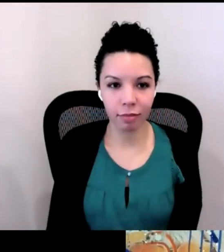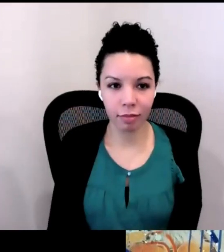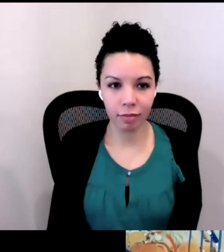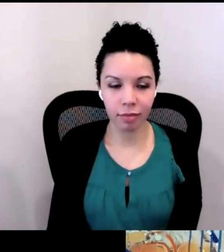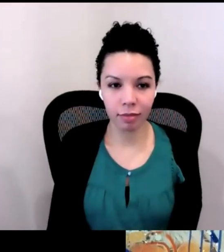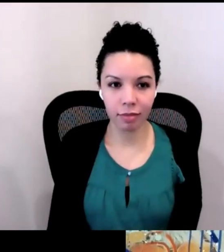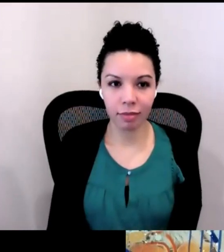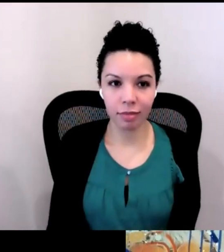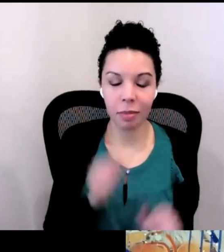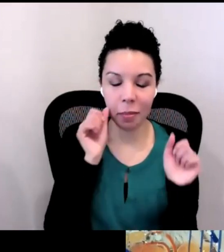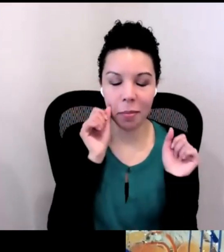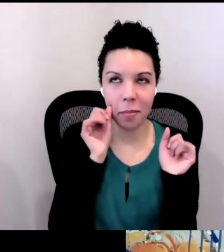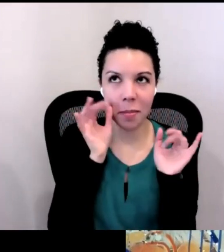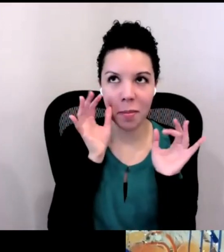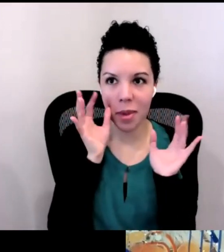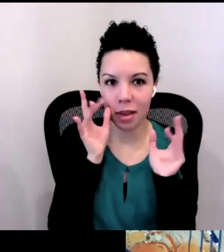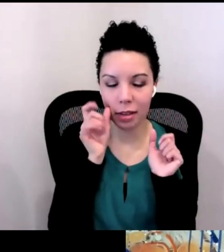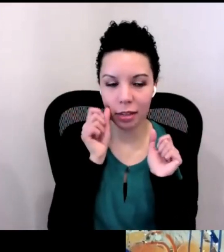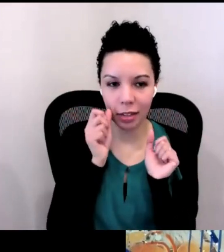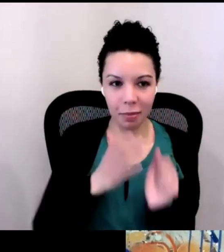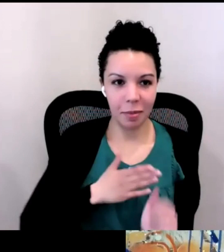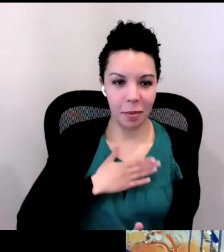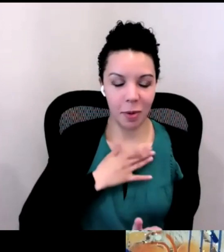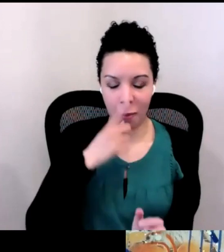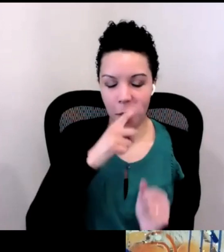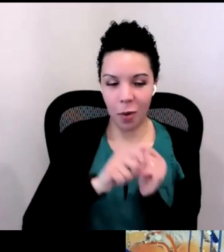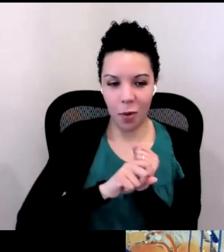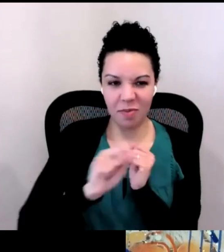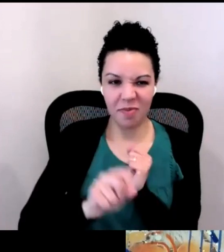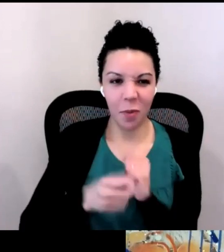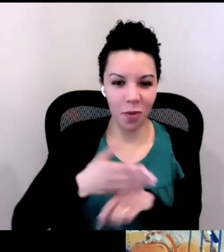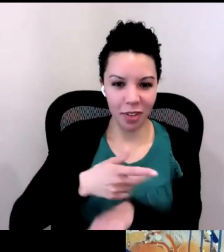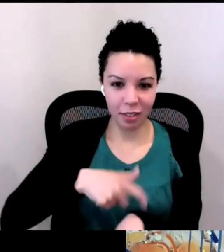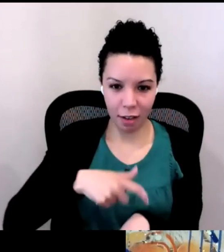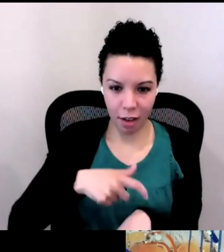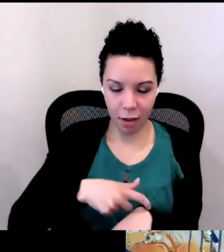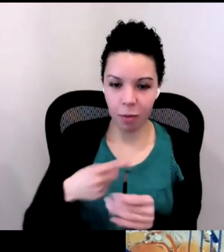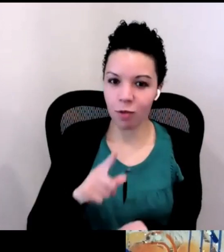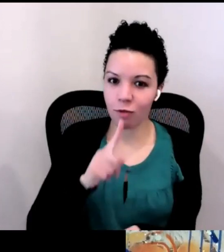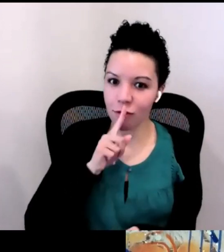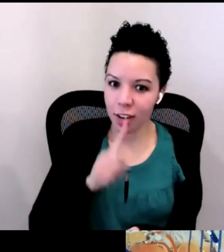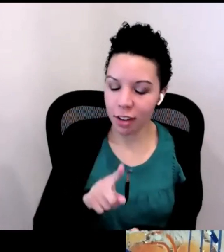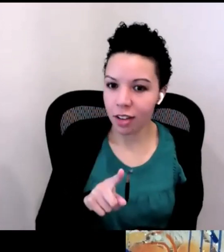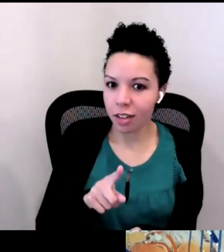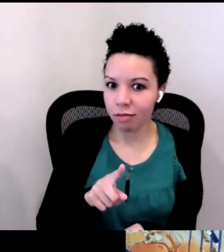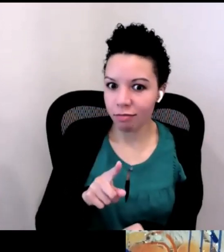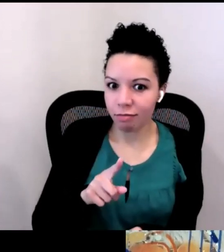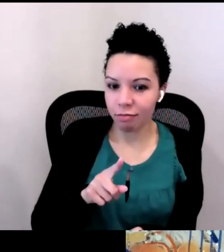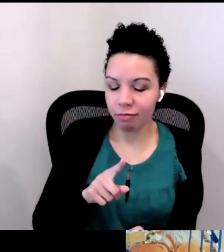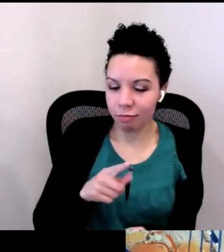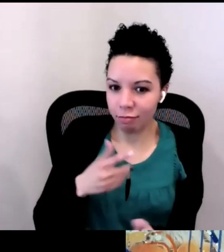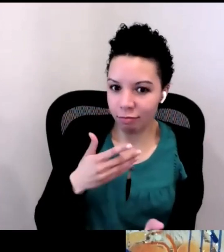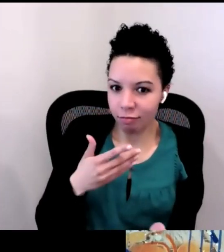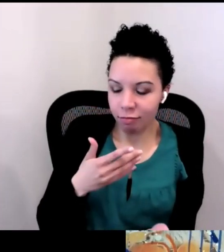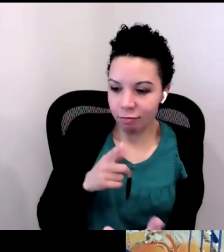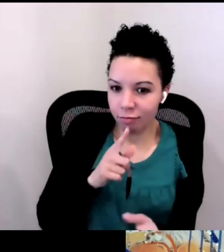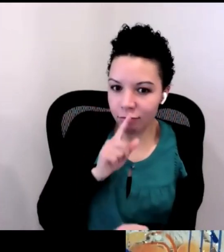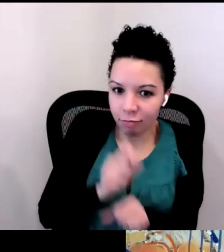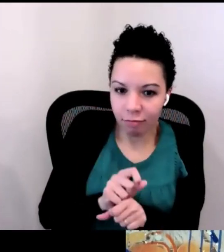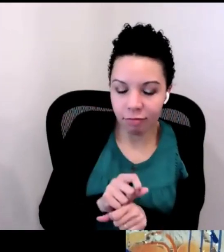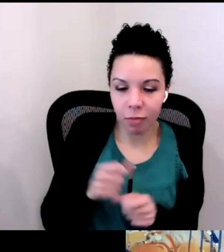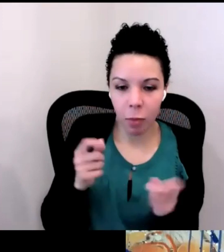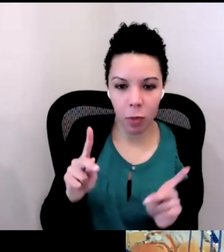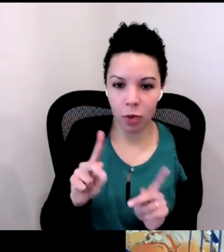glad you mentioned that. That was worth going a little bit over time to give them a real tangible opportunity to start creating their own